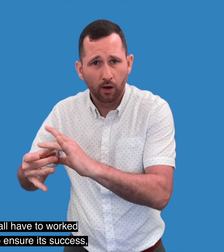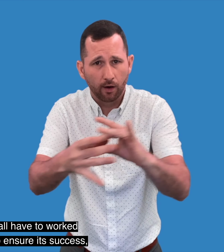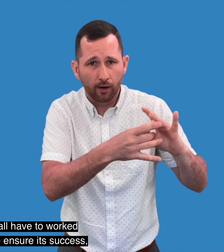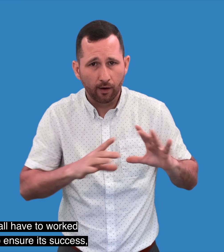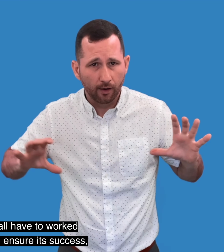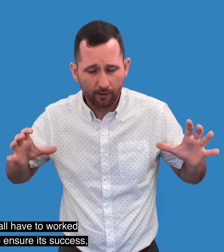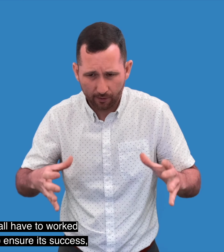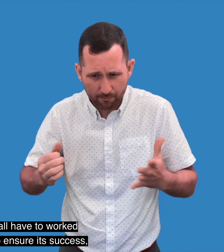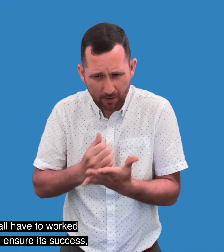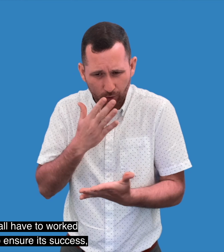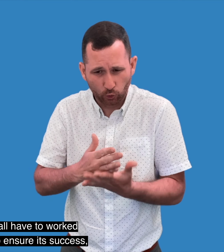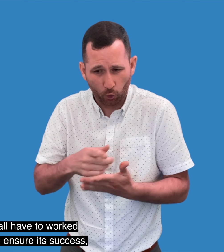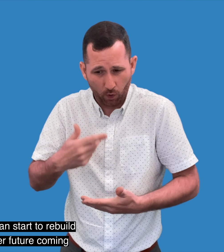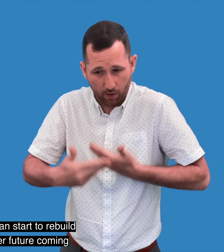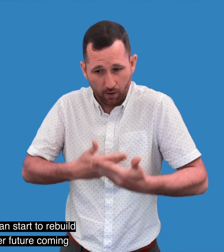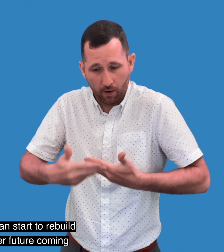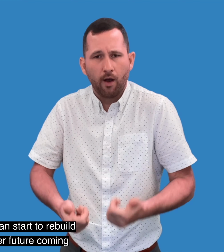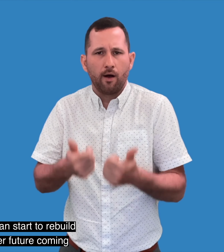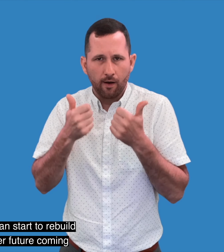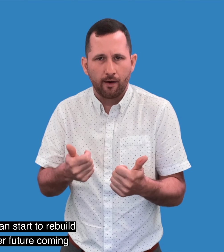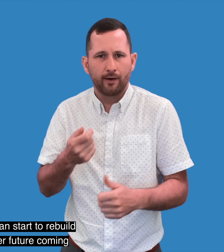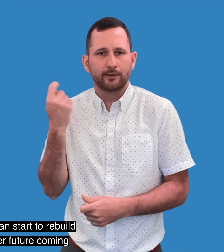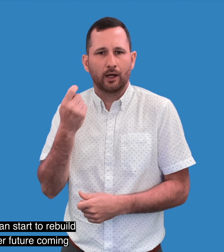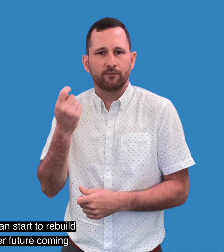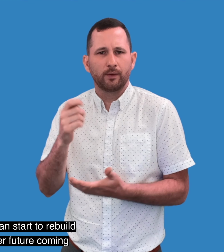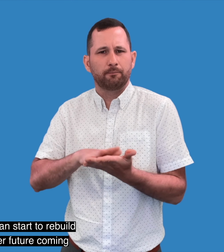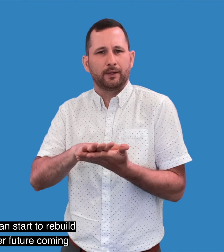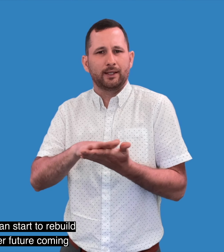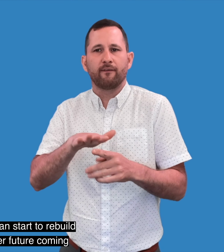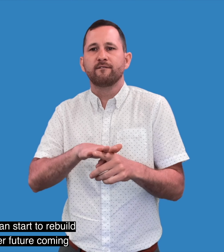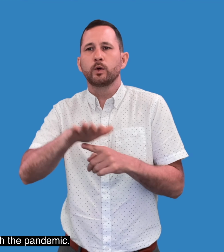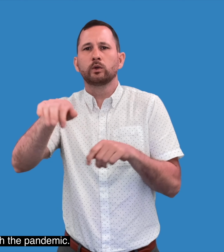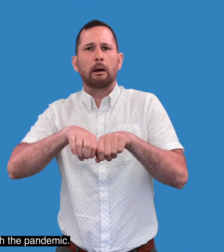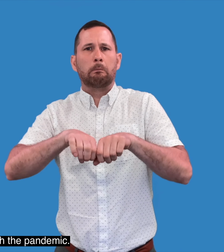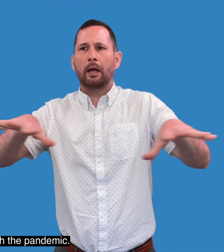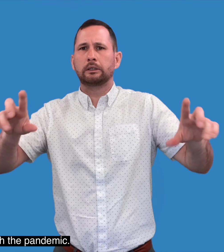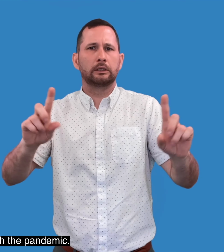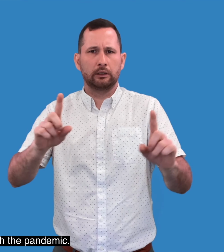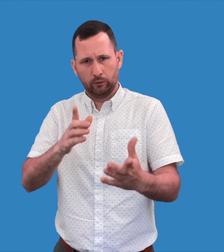together to ensure its success so we can start to rebuild a better future coming through the pandemic.